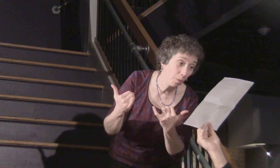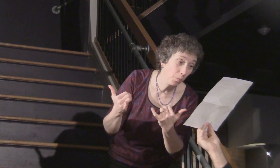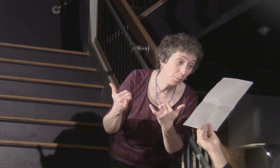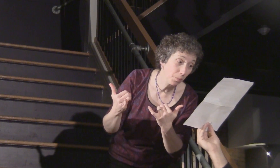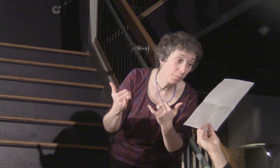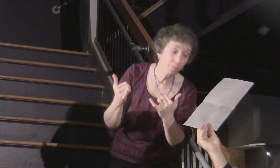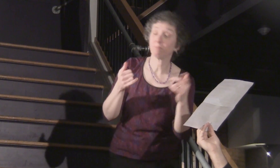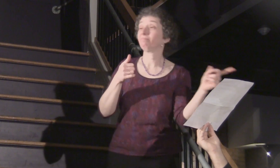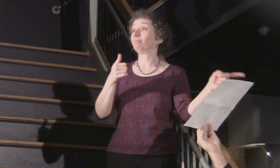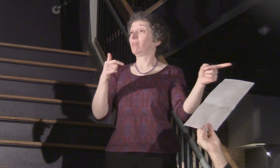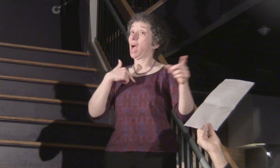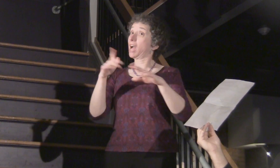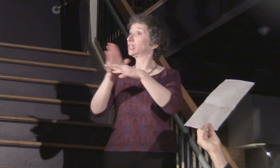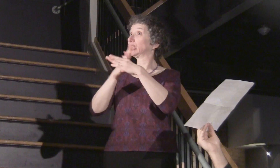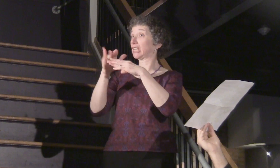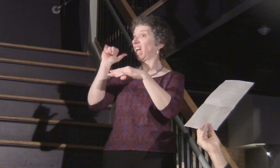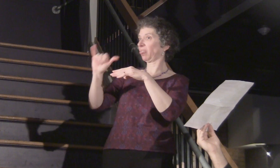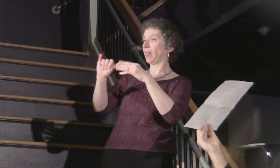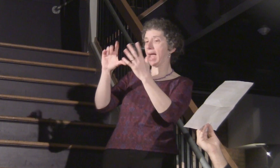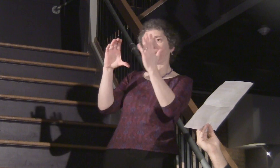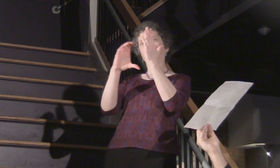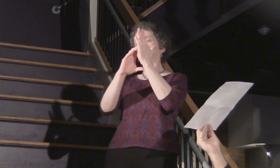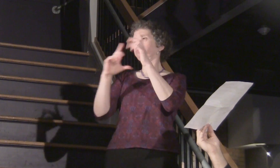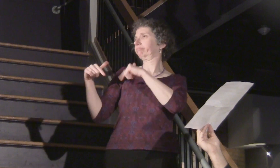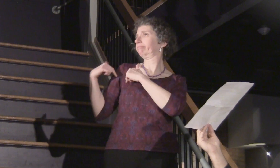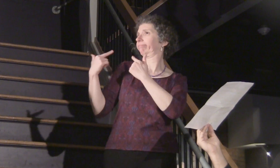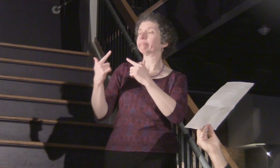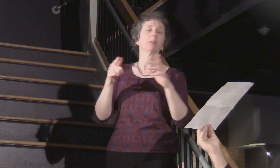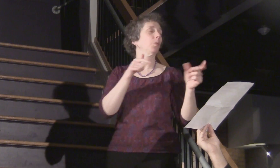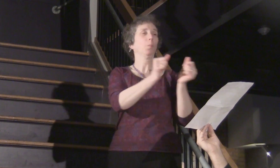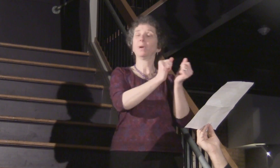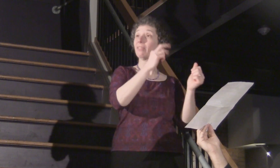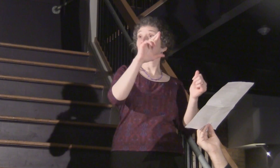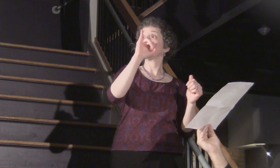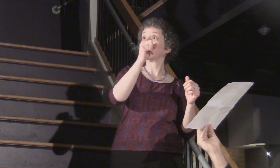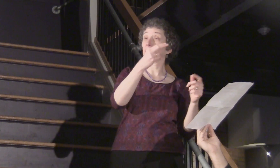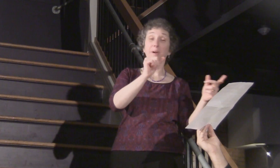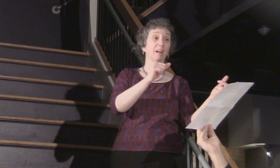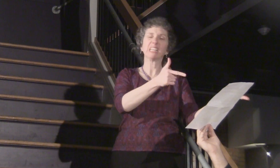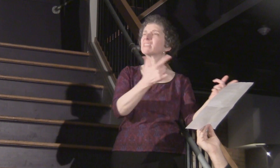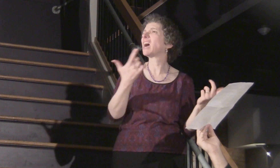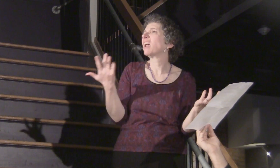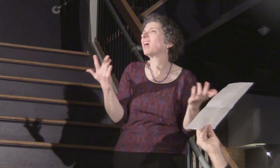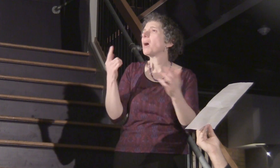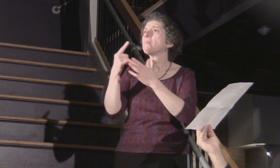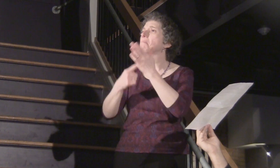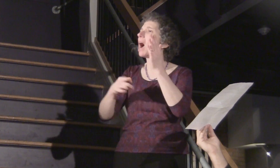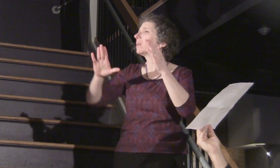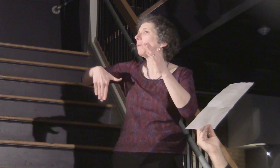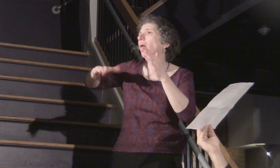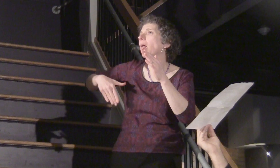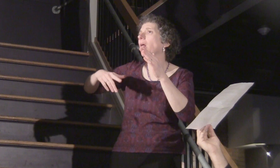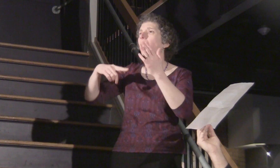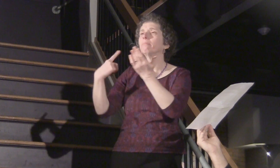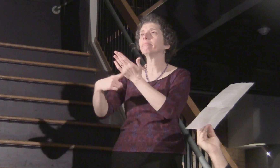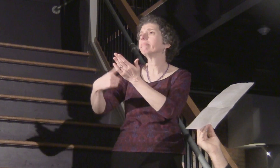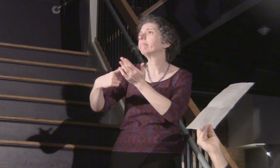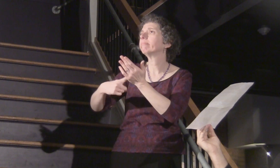that. And now, I shared that, you know, with Joshua, and he said, but you didn't